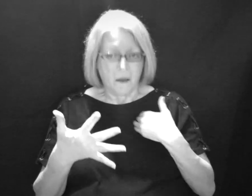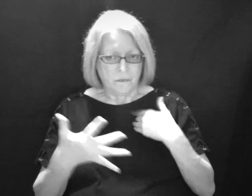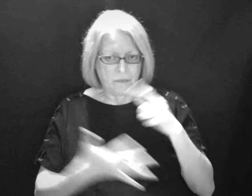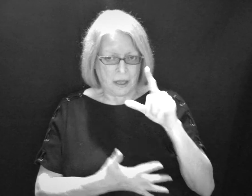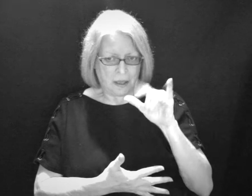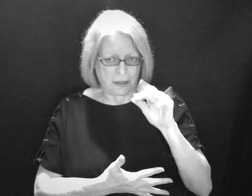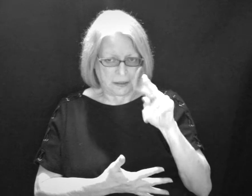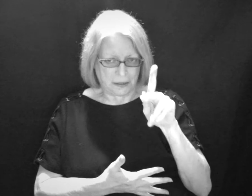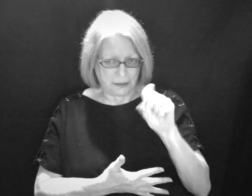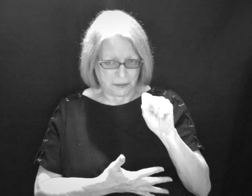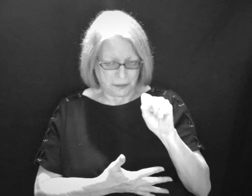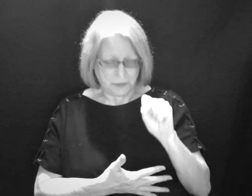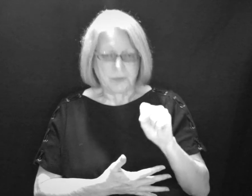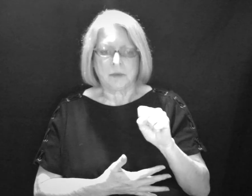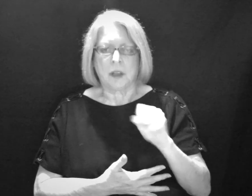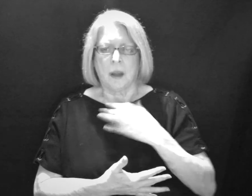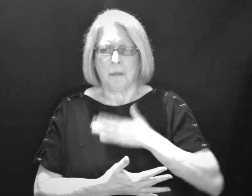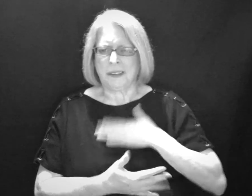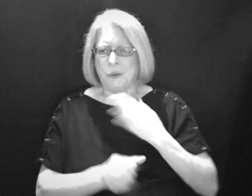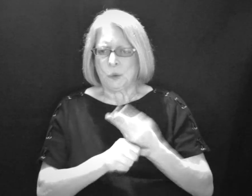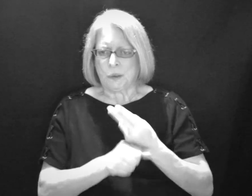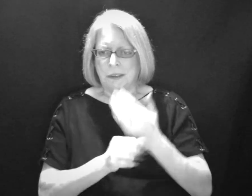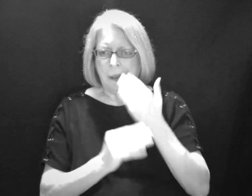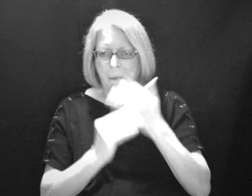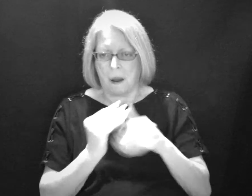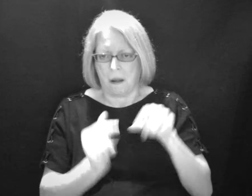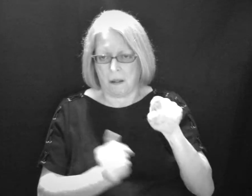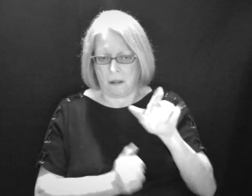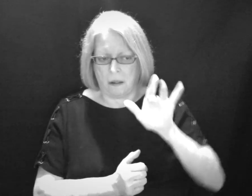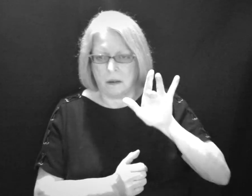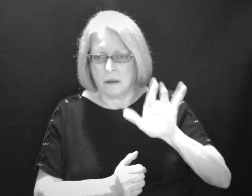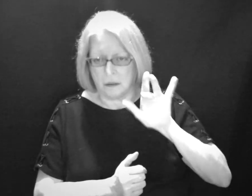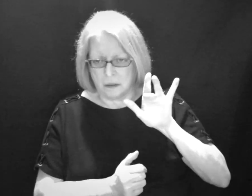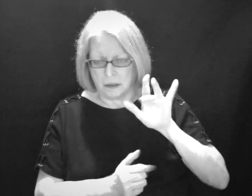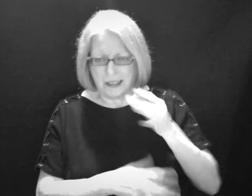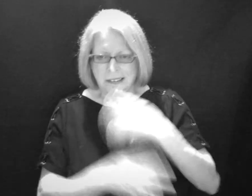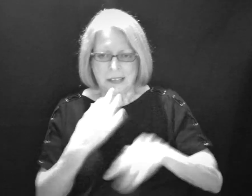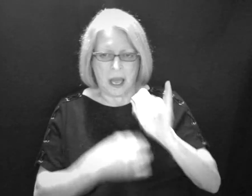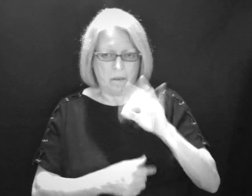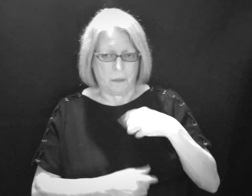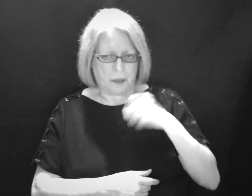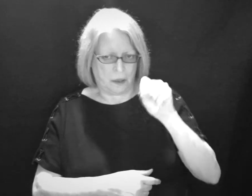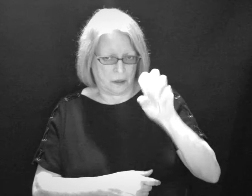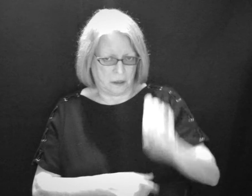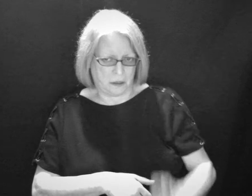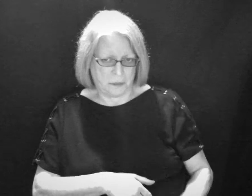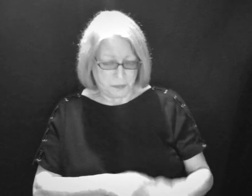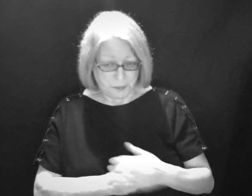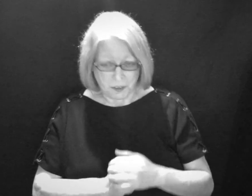awesome. The next thing I want to do is get some text below here. So let's go ahead and do that. Click on Edit Page.